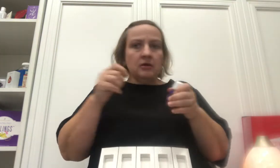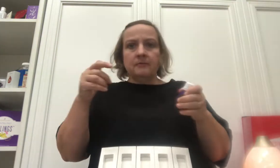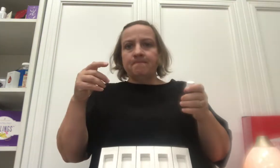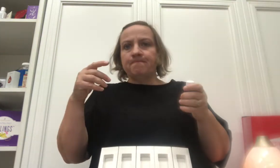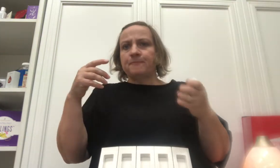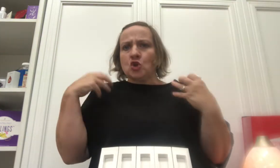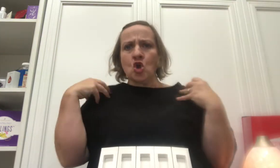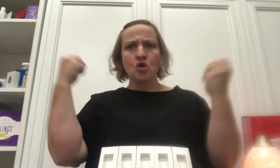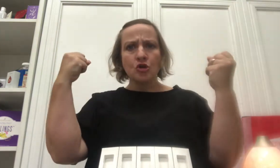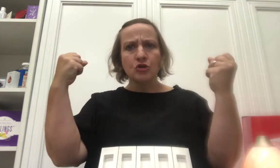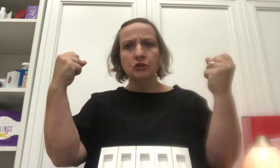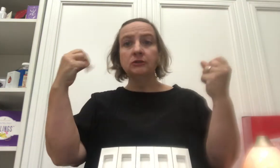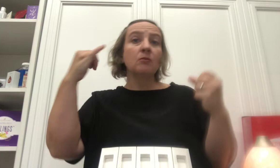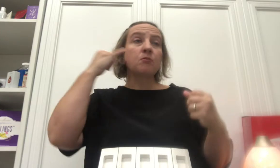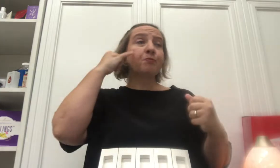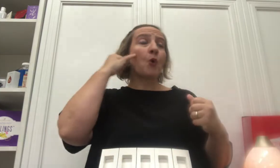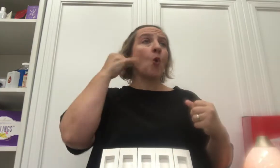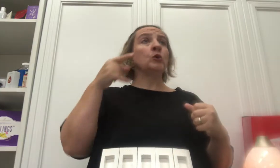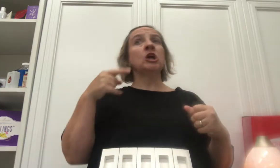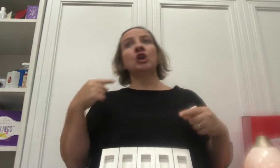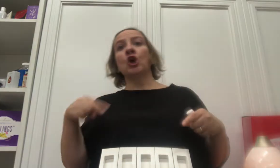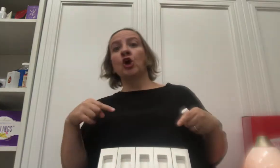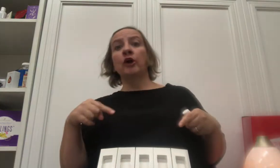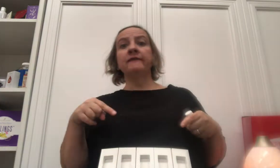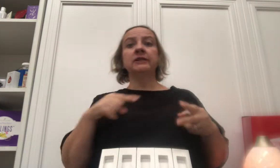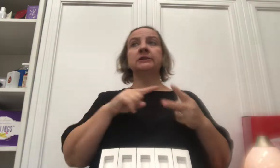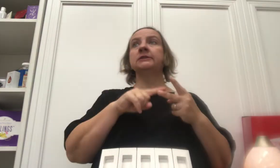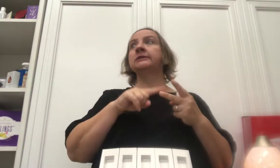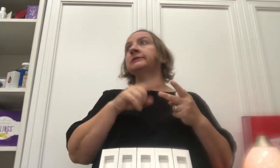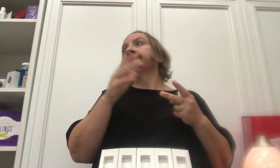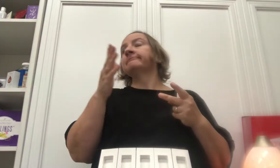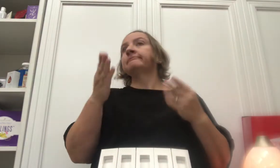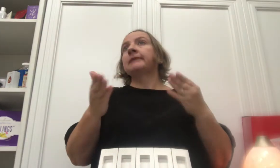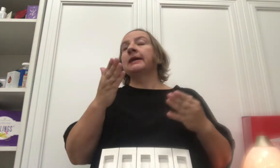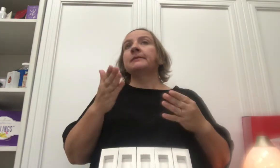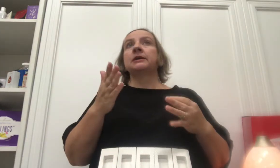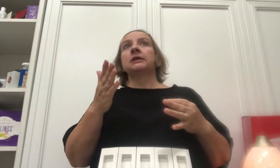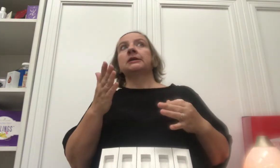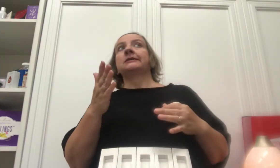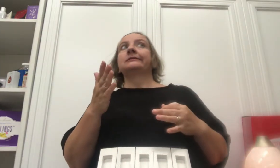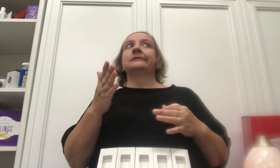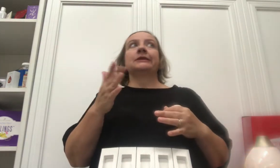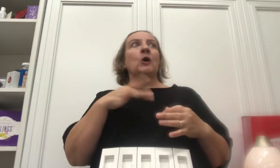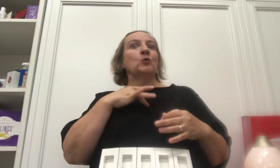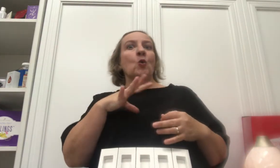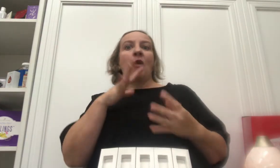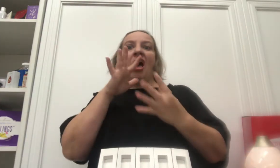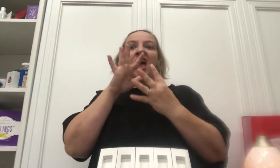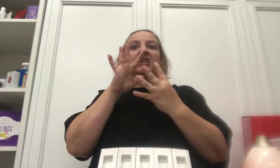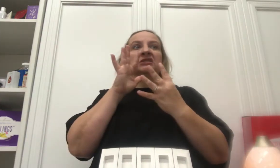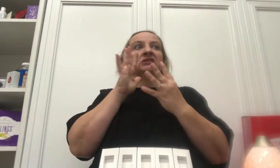Now, Valor helps with courage. Let's say you're nervous about something. Maybe